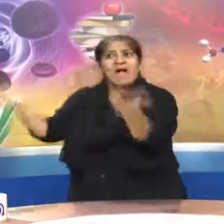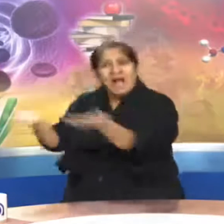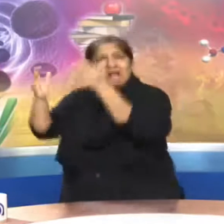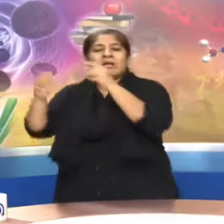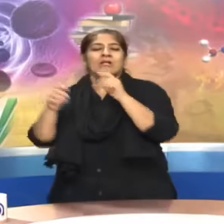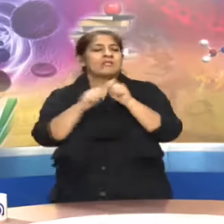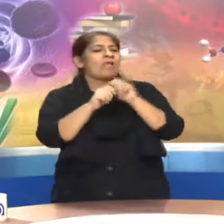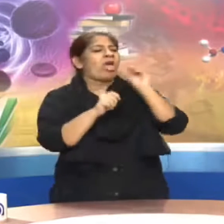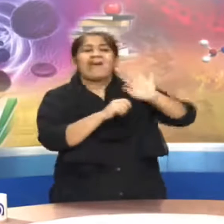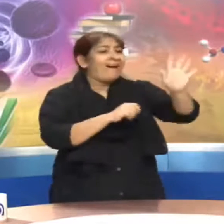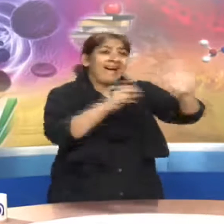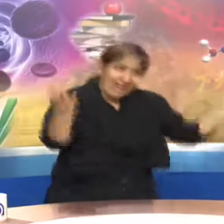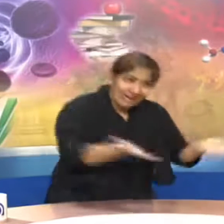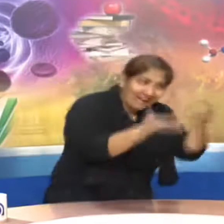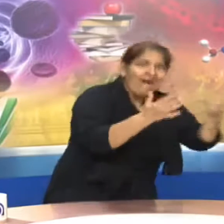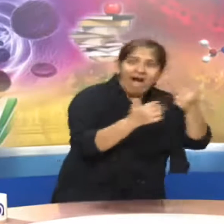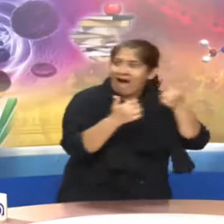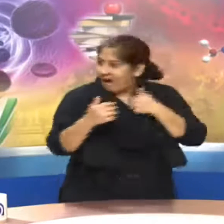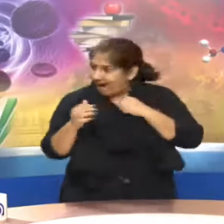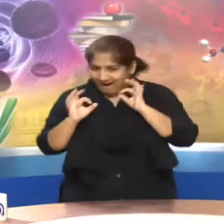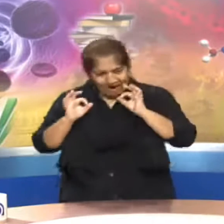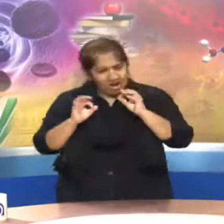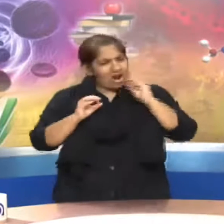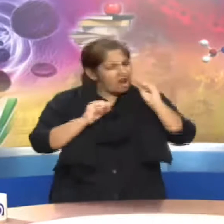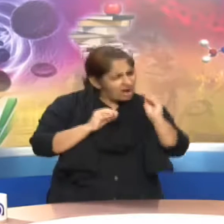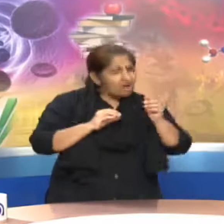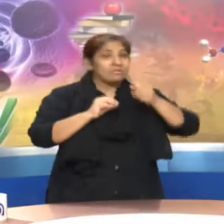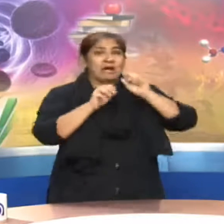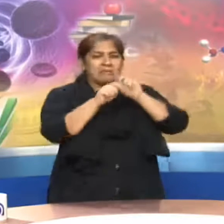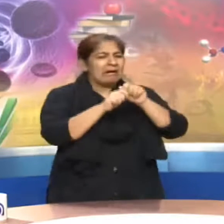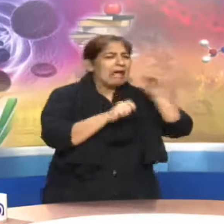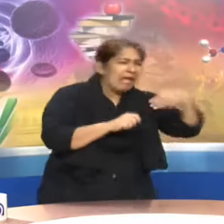happy, we want to make other people motivated.